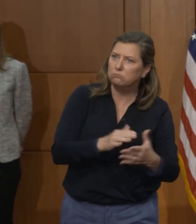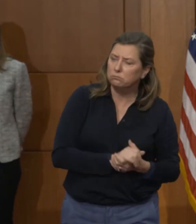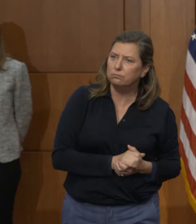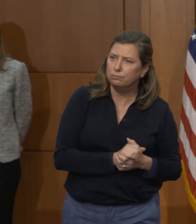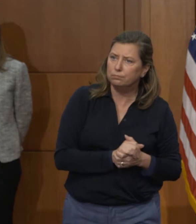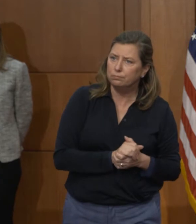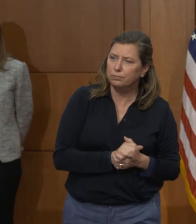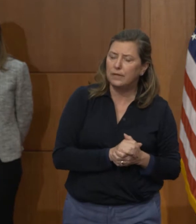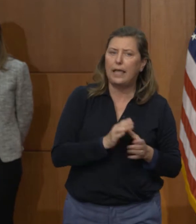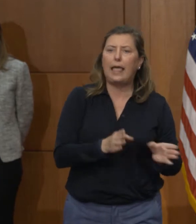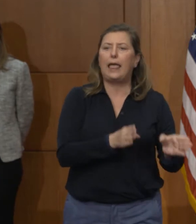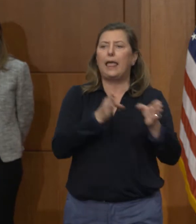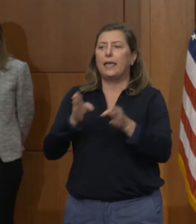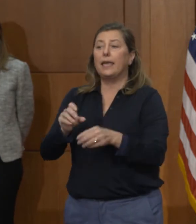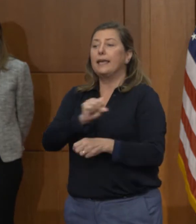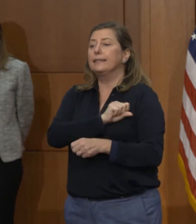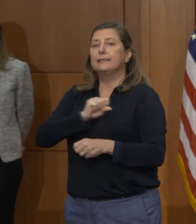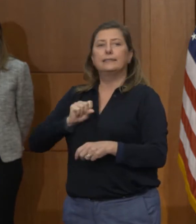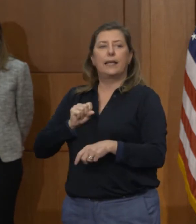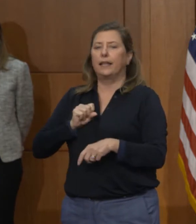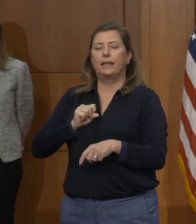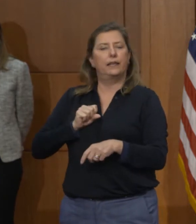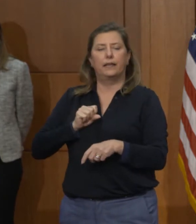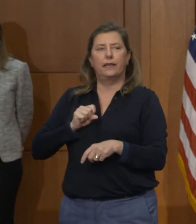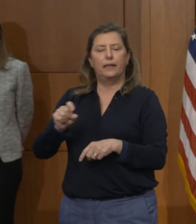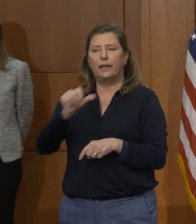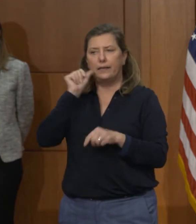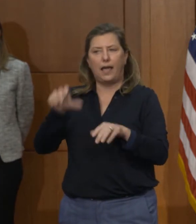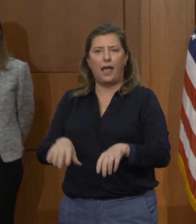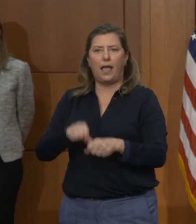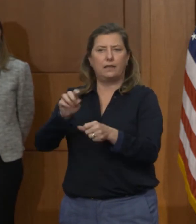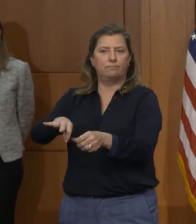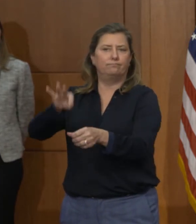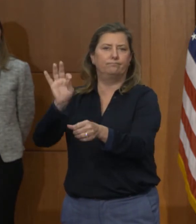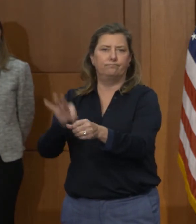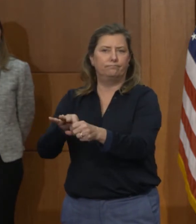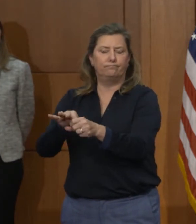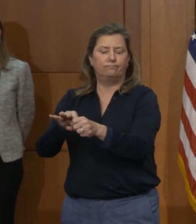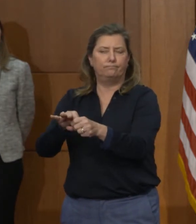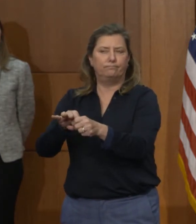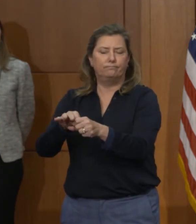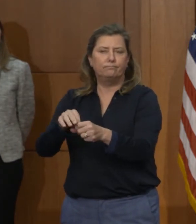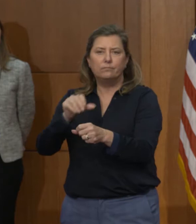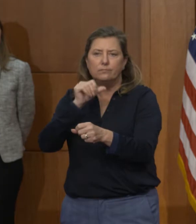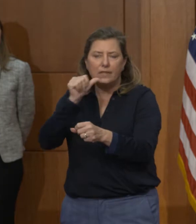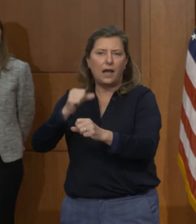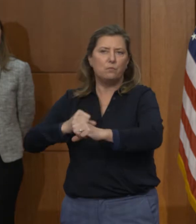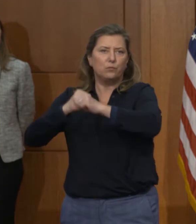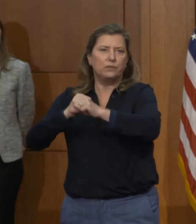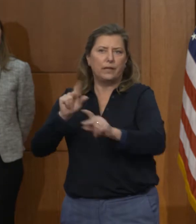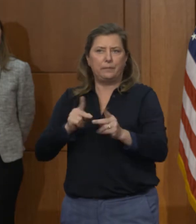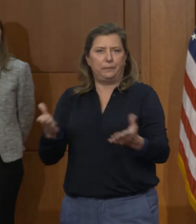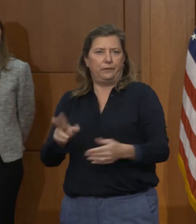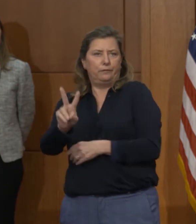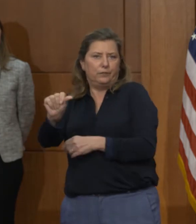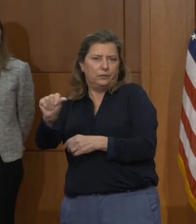greatly disappointed in the Senate for failing to take this action to protect our fellow